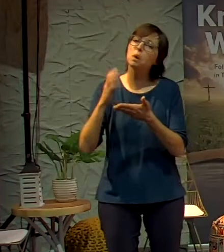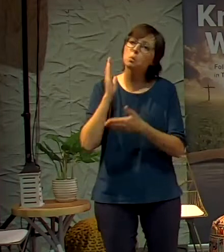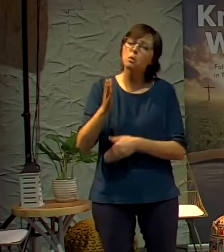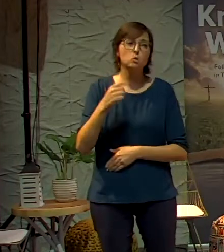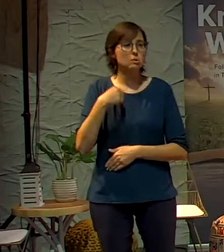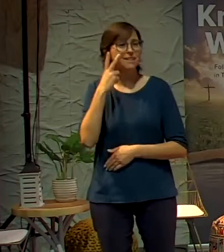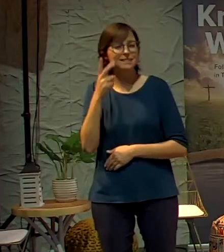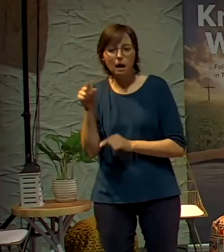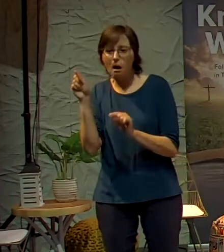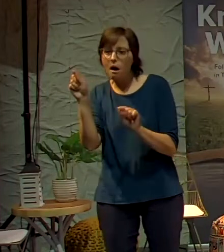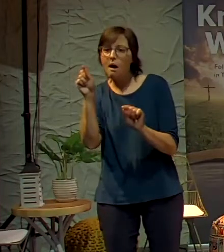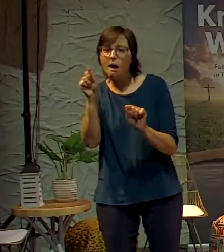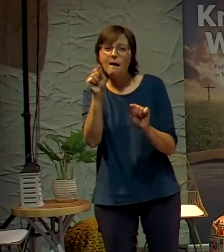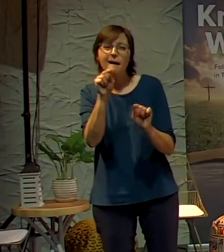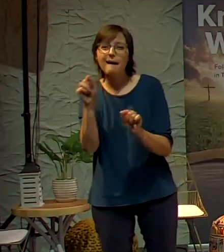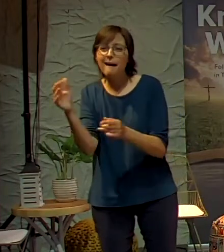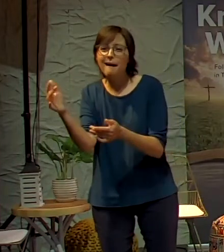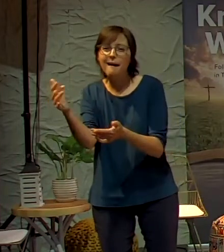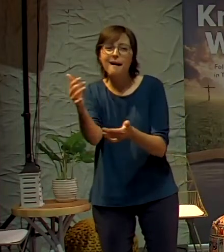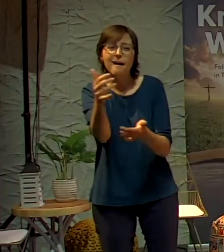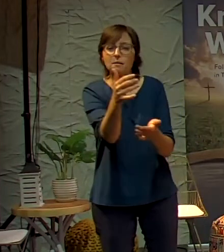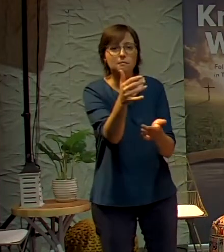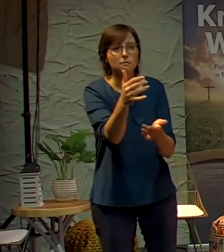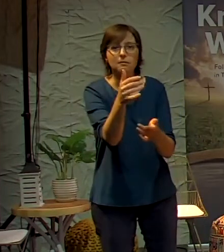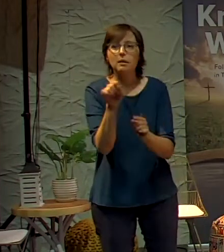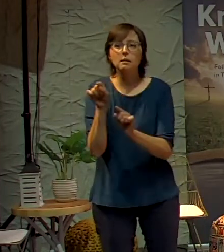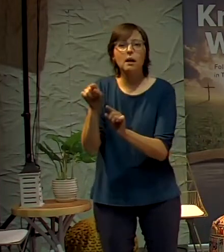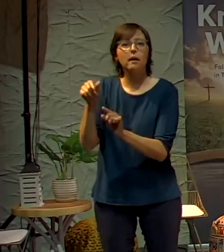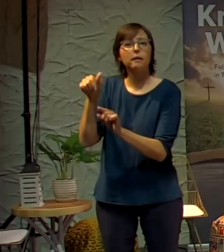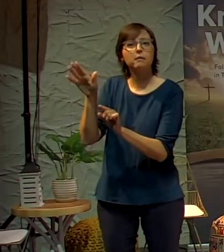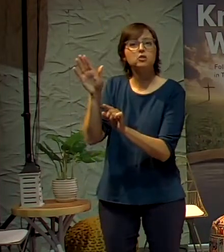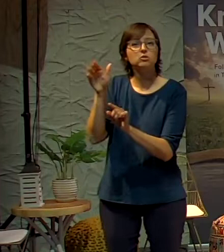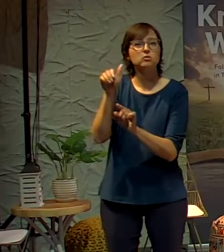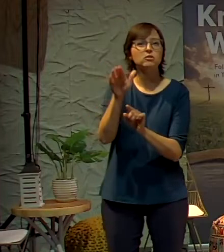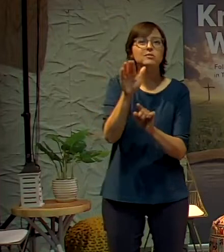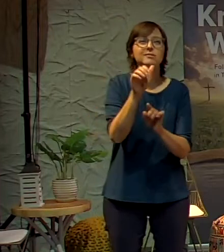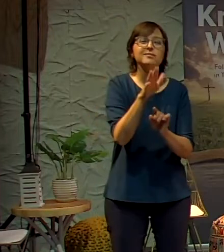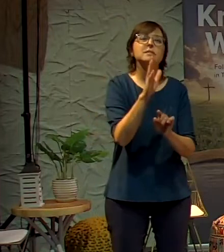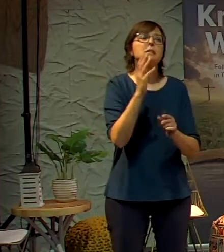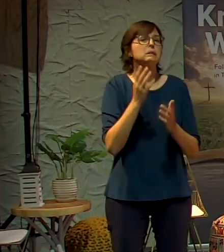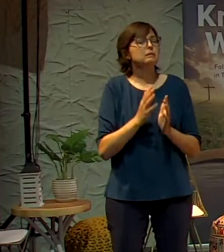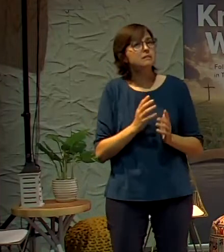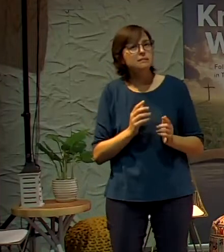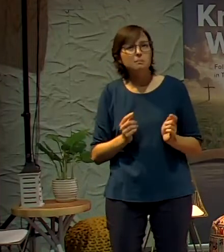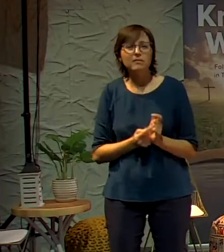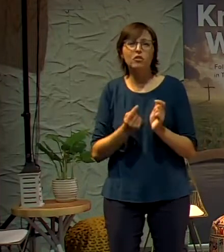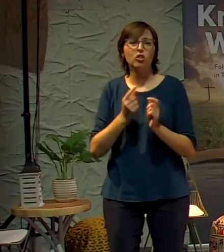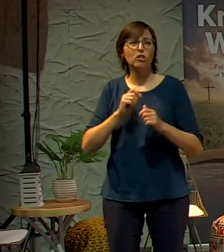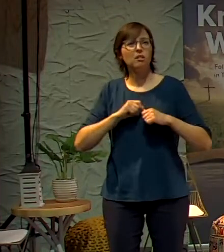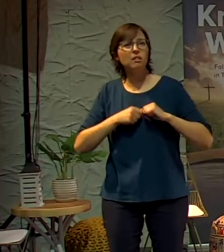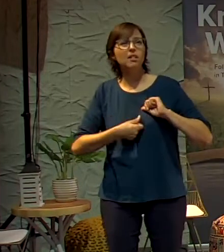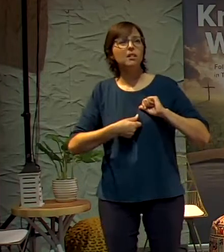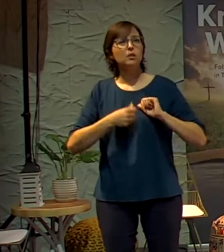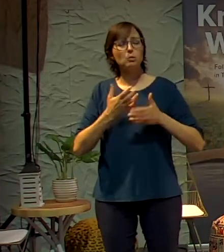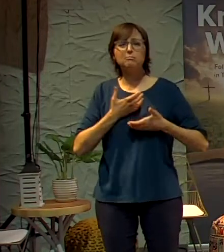trying to collect as harvest not be a harvest. And it's just painful for human beings. It's painful to, to give your